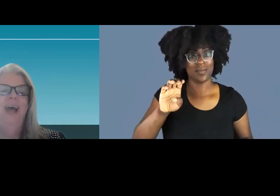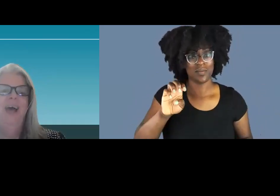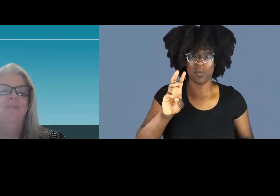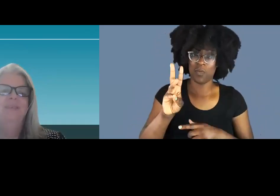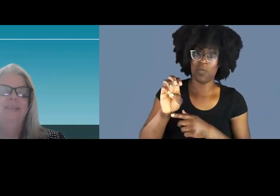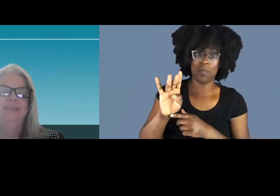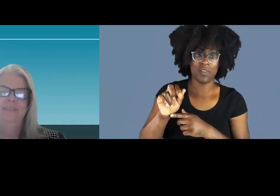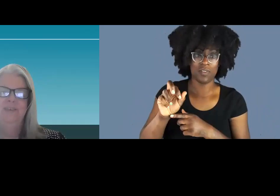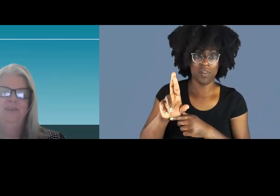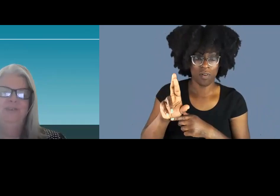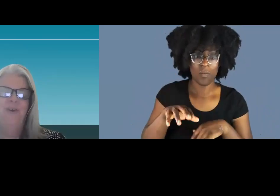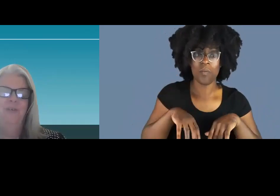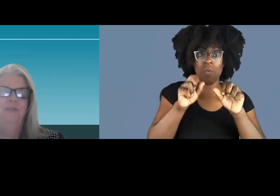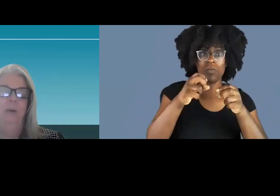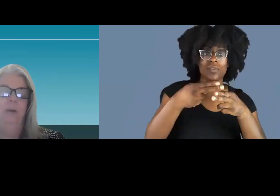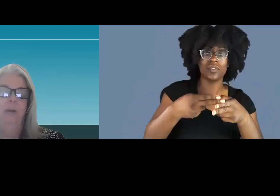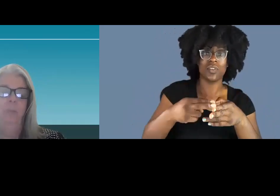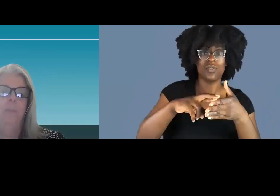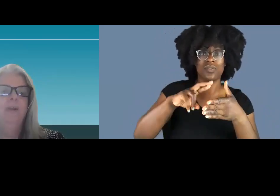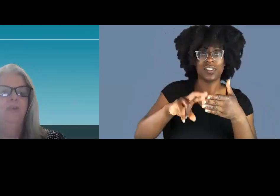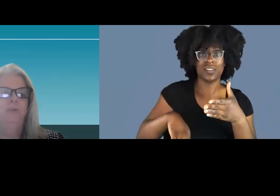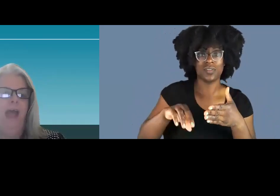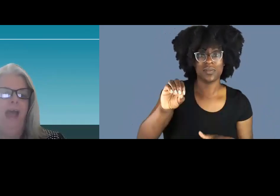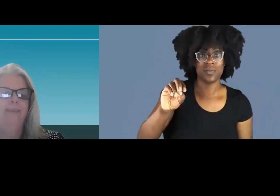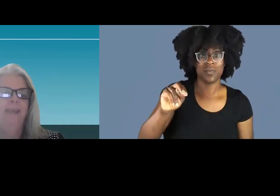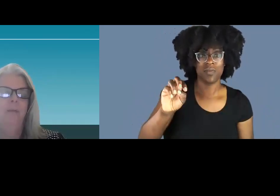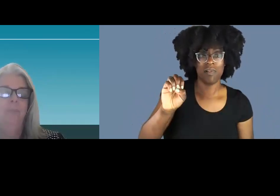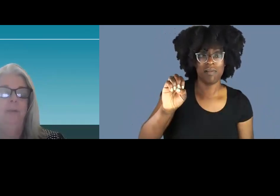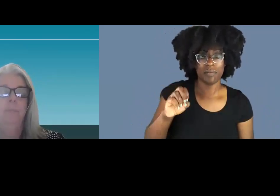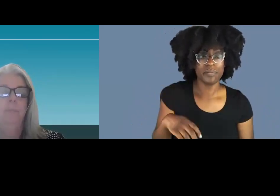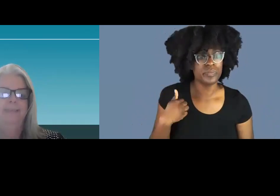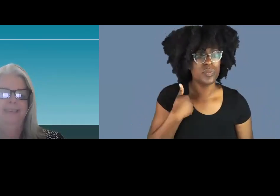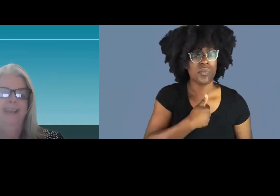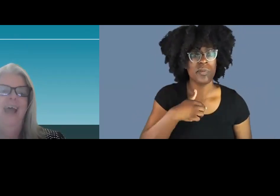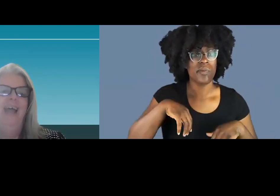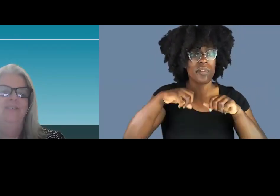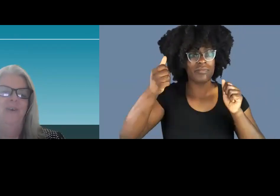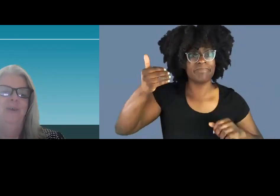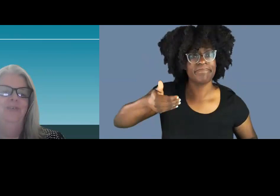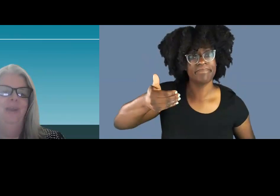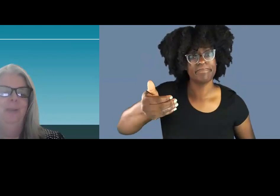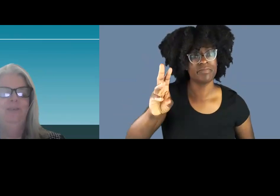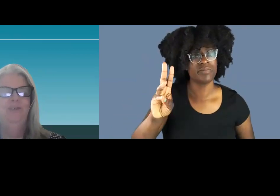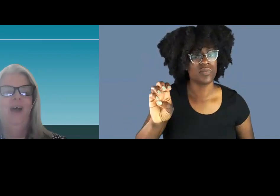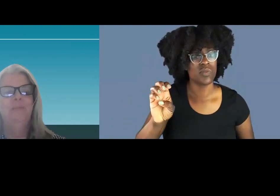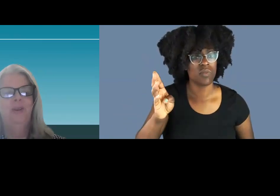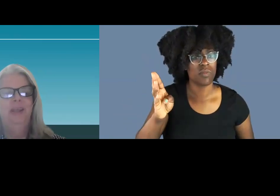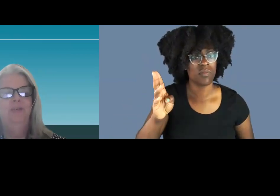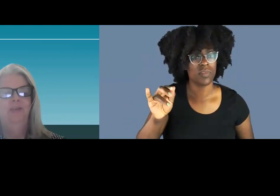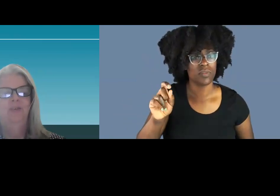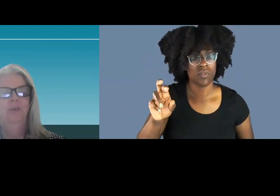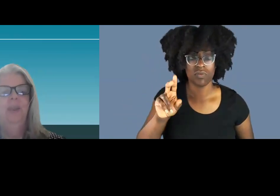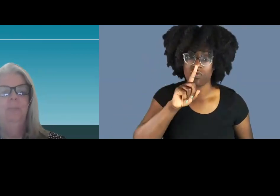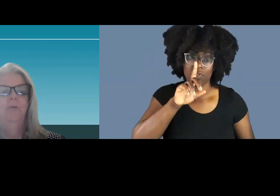One. This is a series of webinars we've had that have been amazing. And so it's great pleasure that I'm